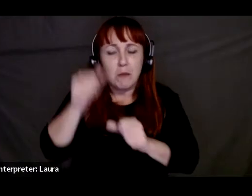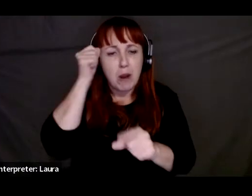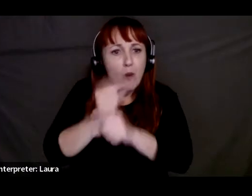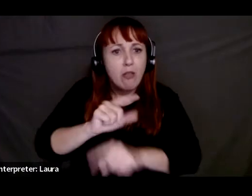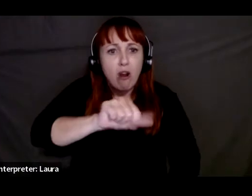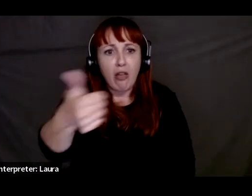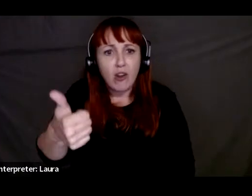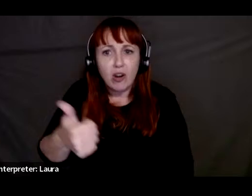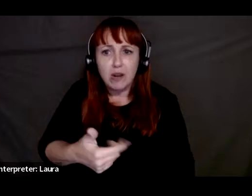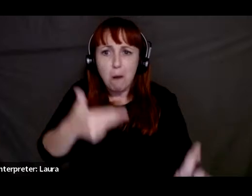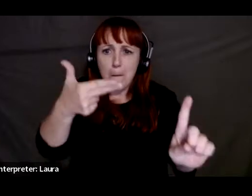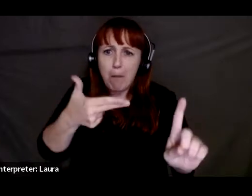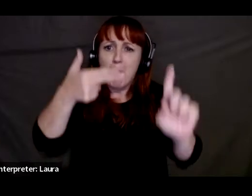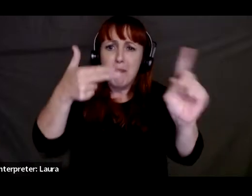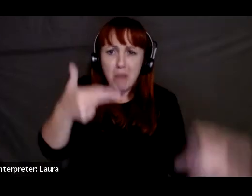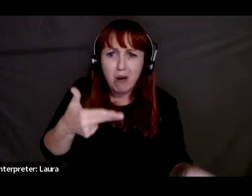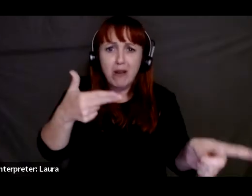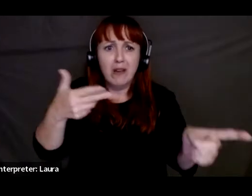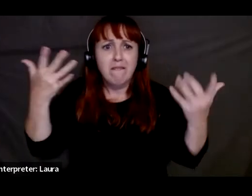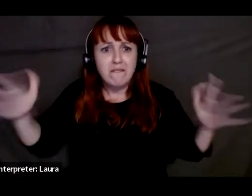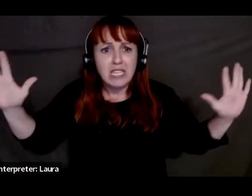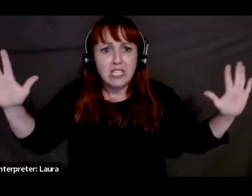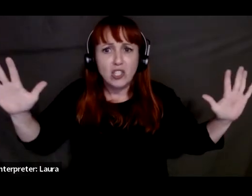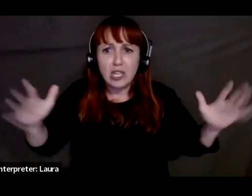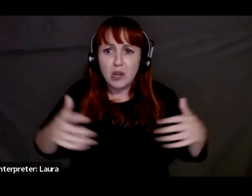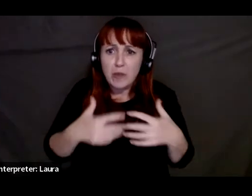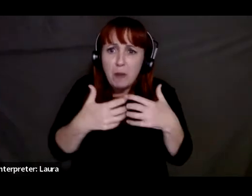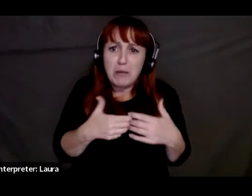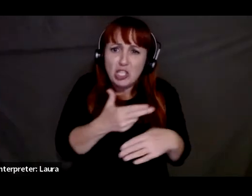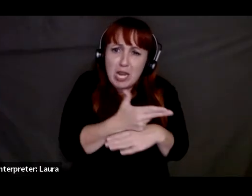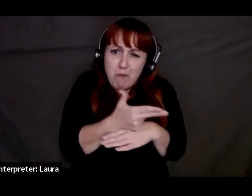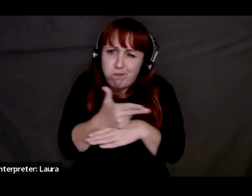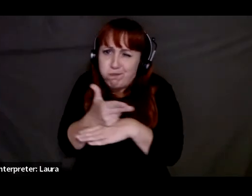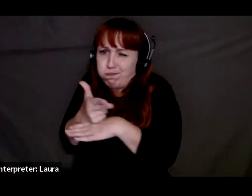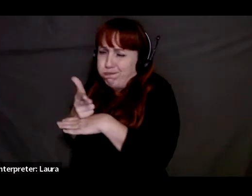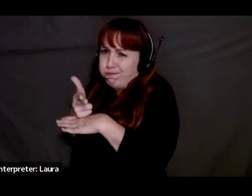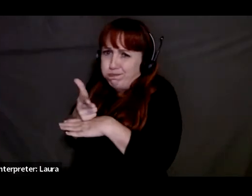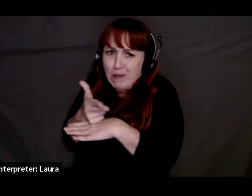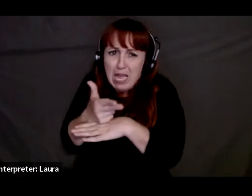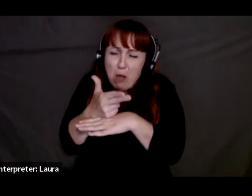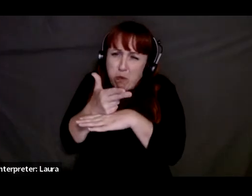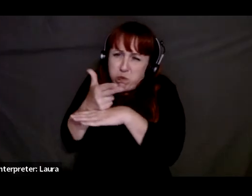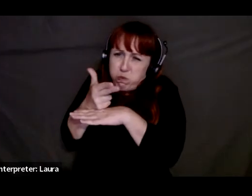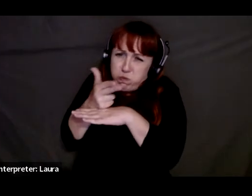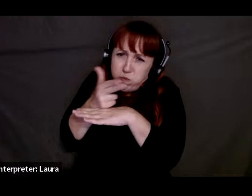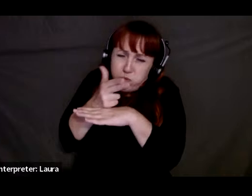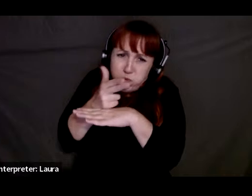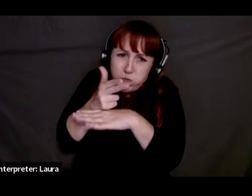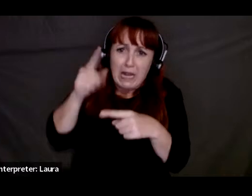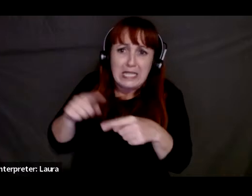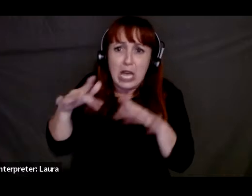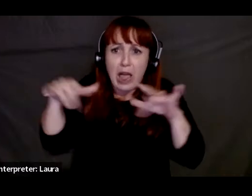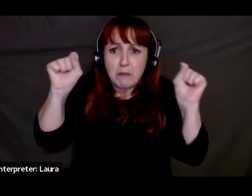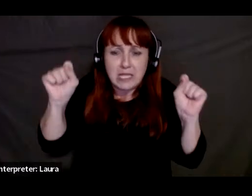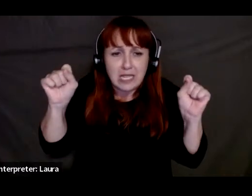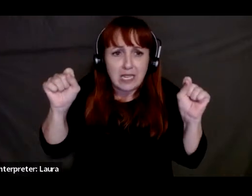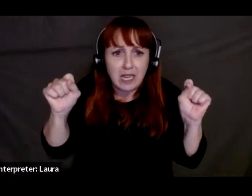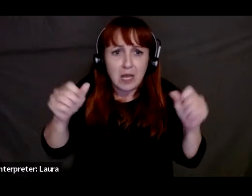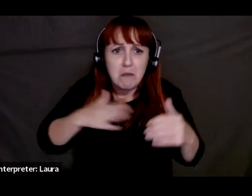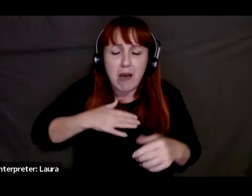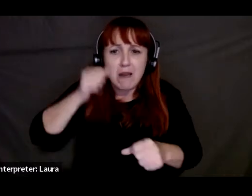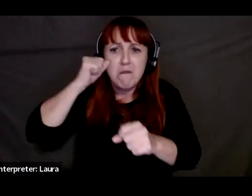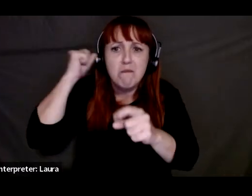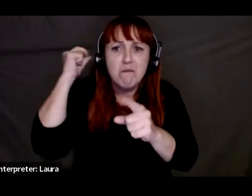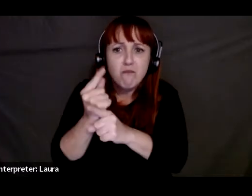They shot my brother with a machine gun until it emptied. My